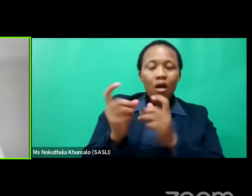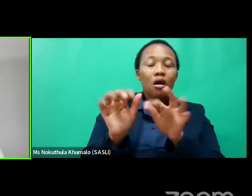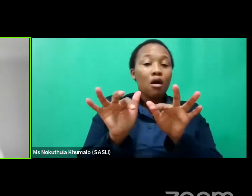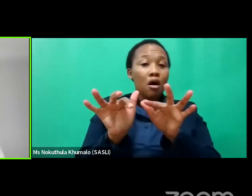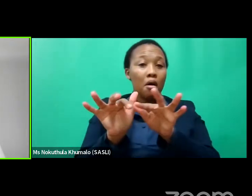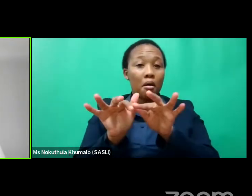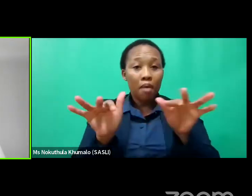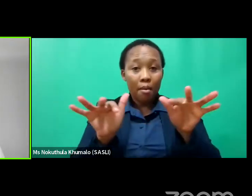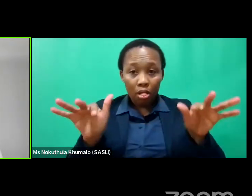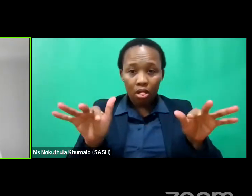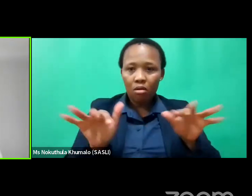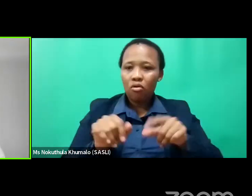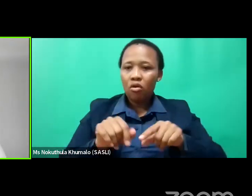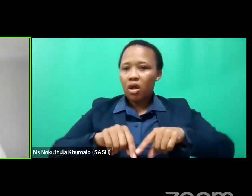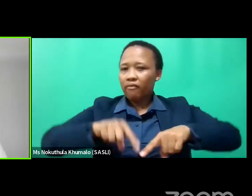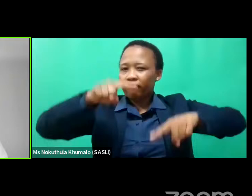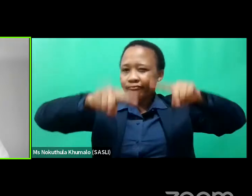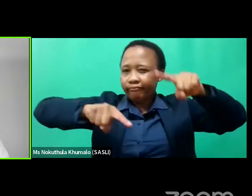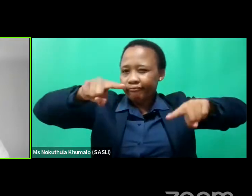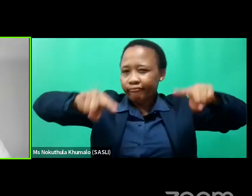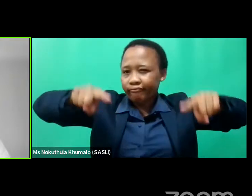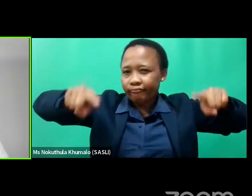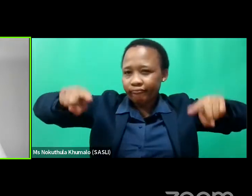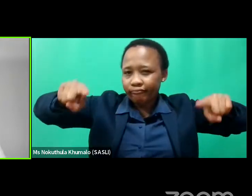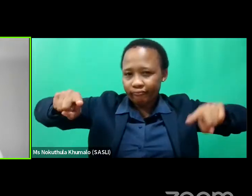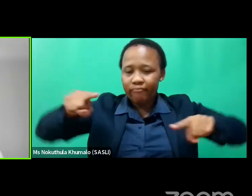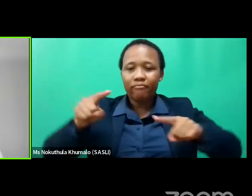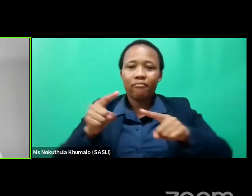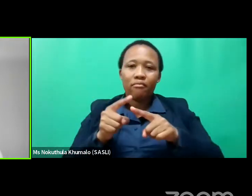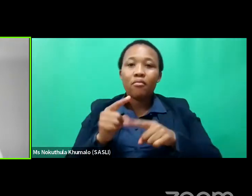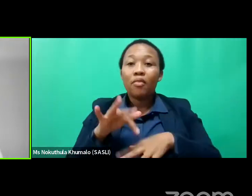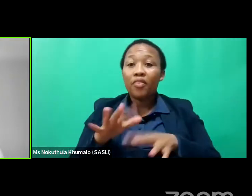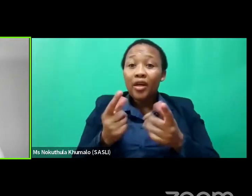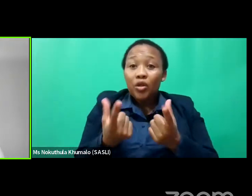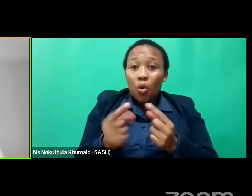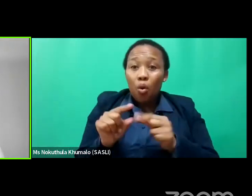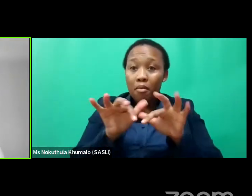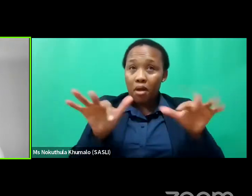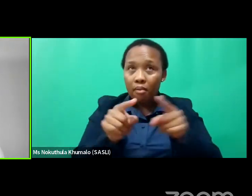enablement into its employment.